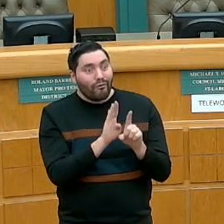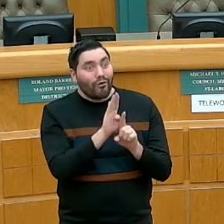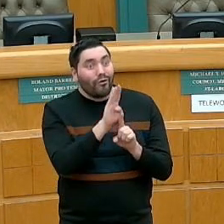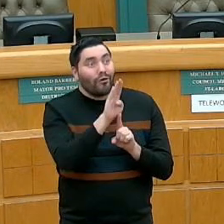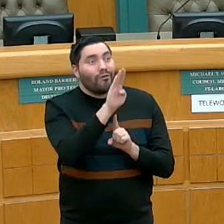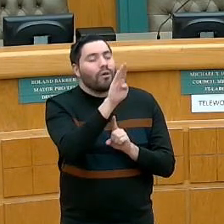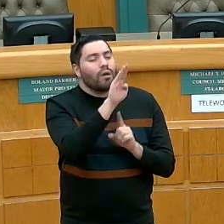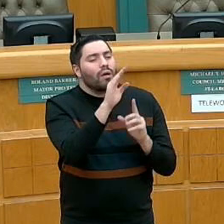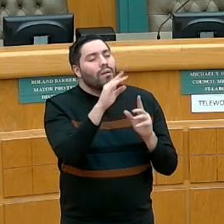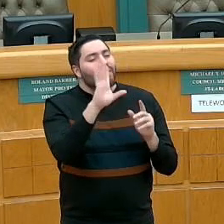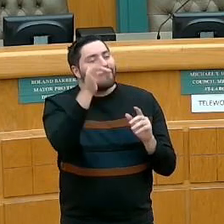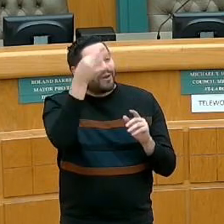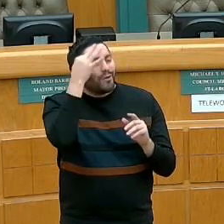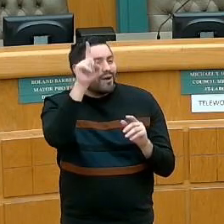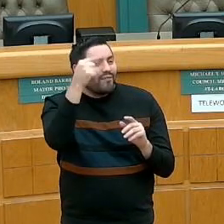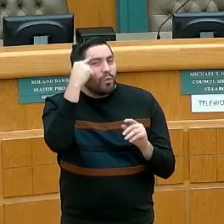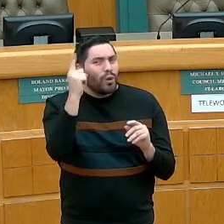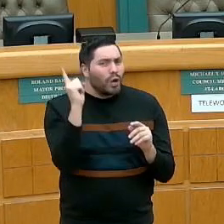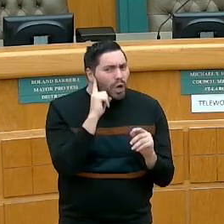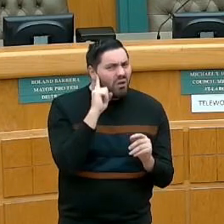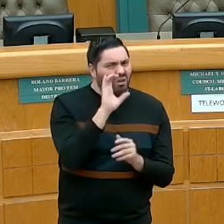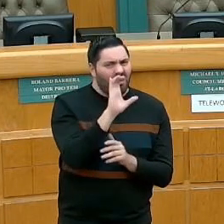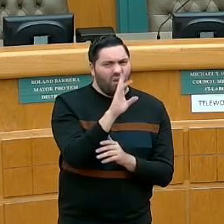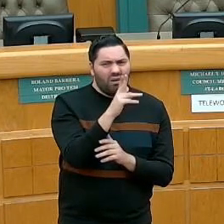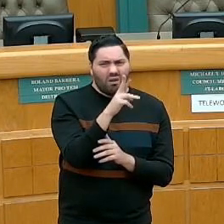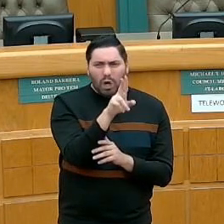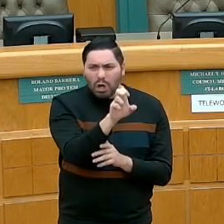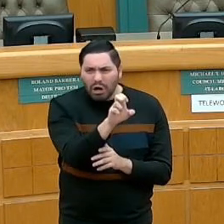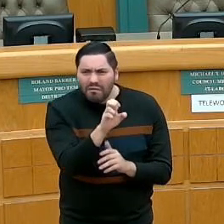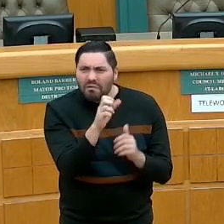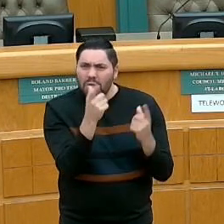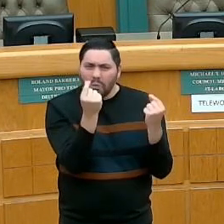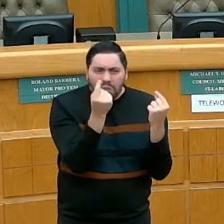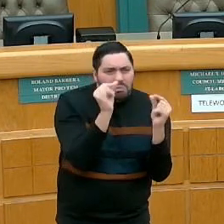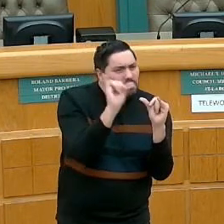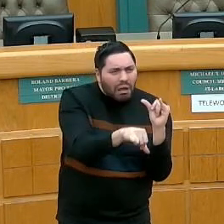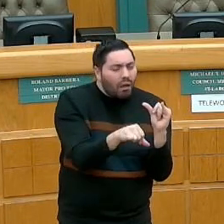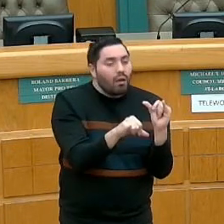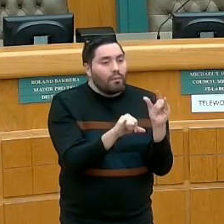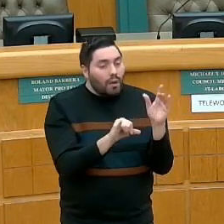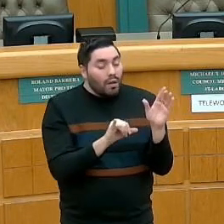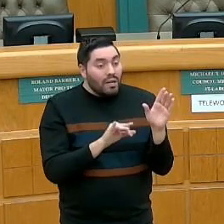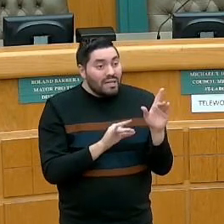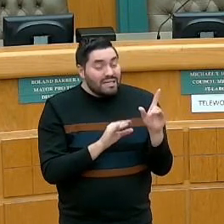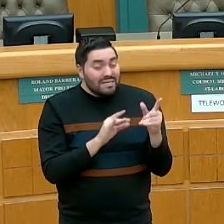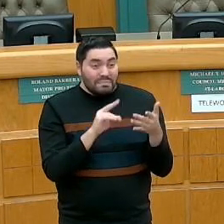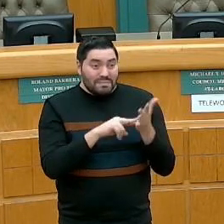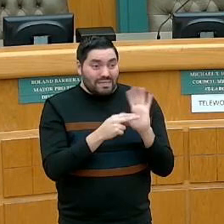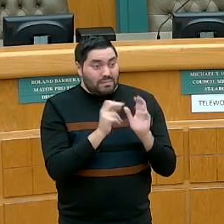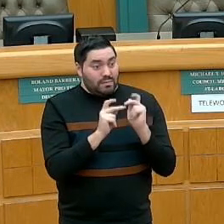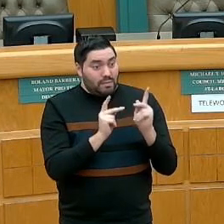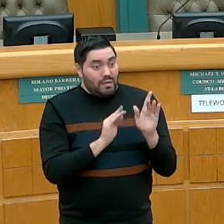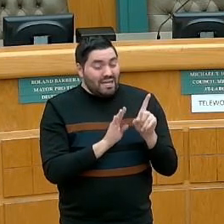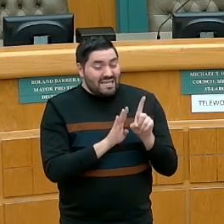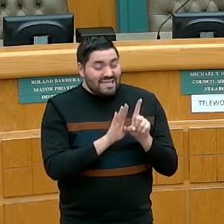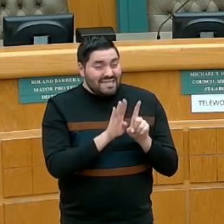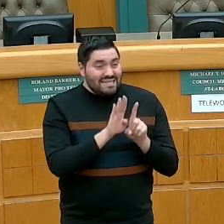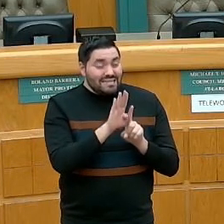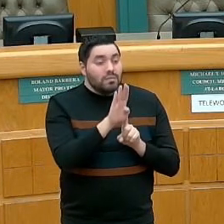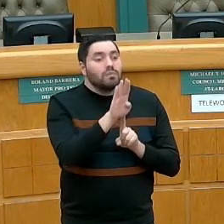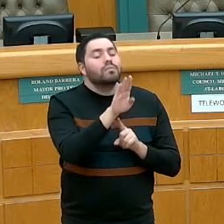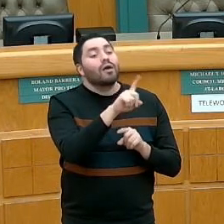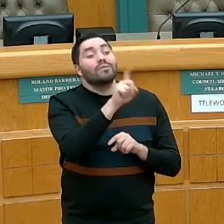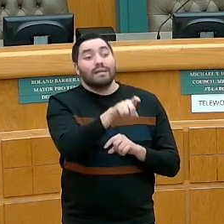federal government has the curve. We've heard a lot of talk about the curve, but locally we're developing a curve, and we've asked Texas A&M